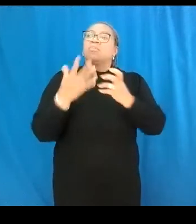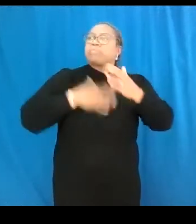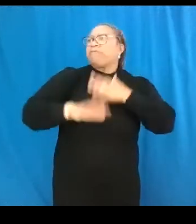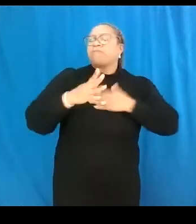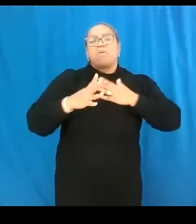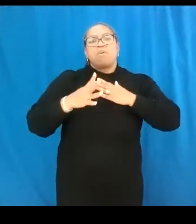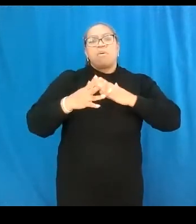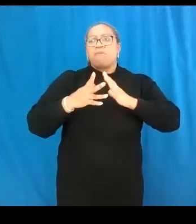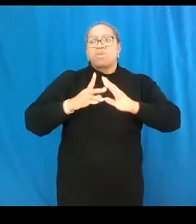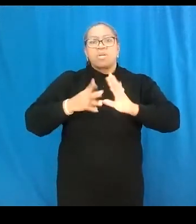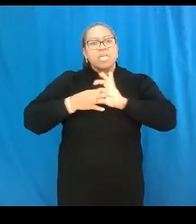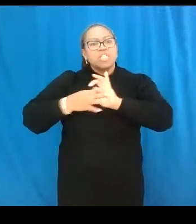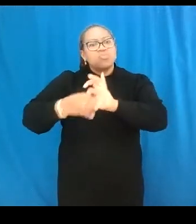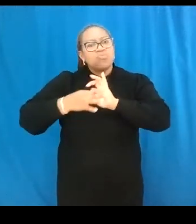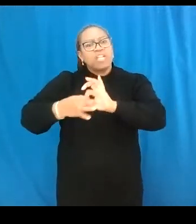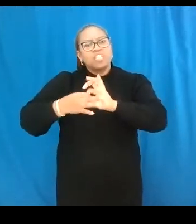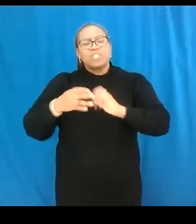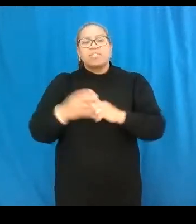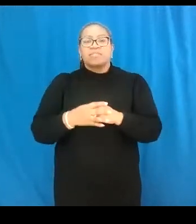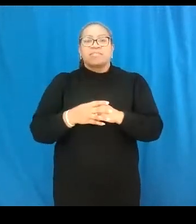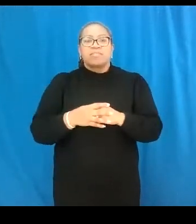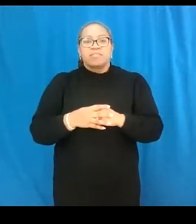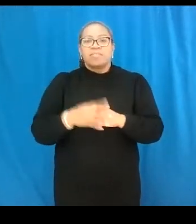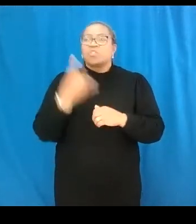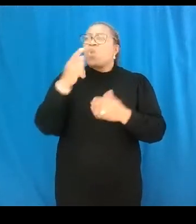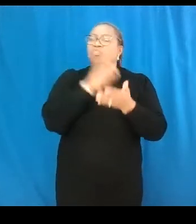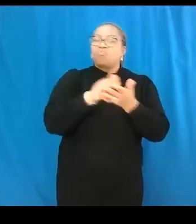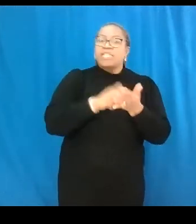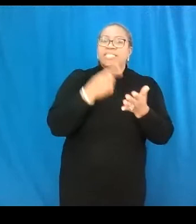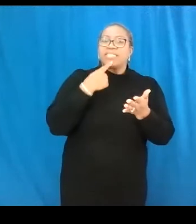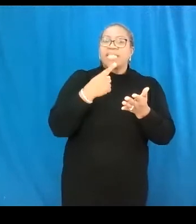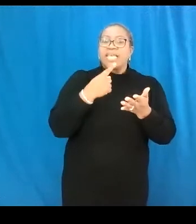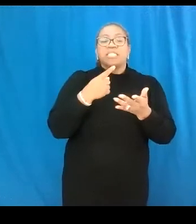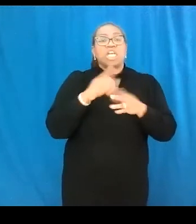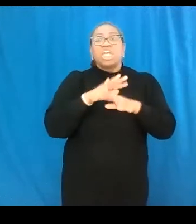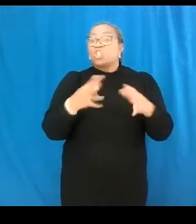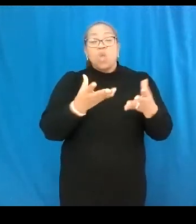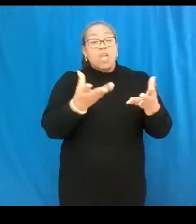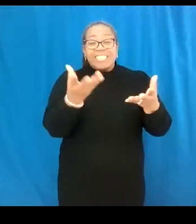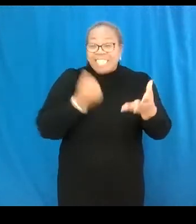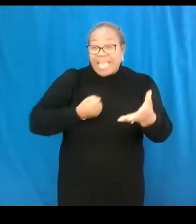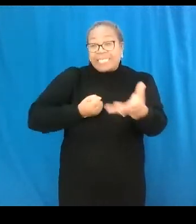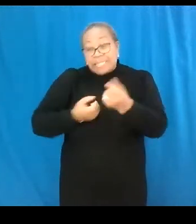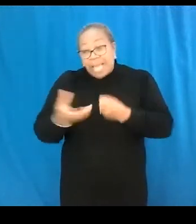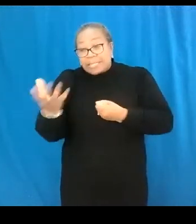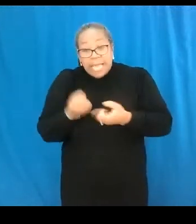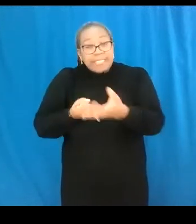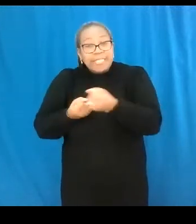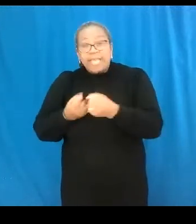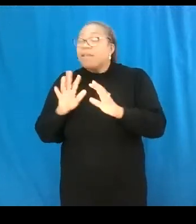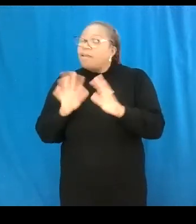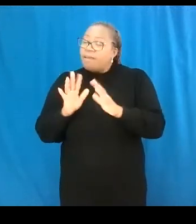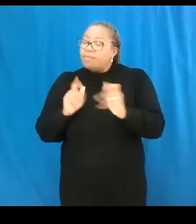it, basically, one writer describes it like this, to shift it from taking to giving.